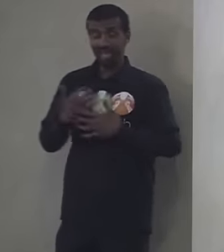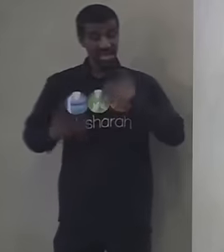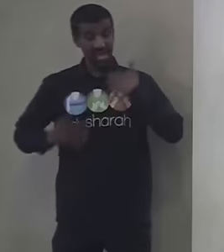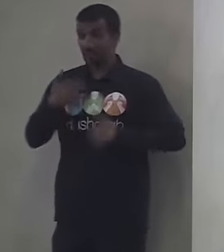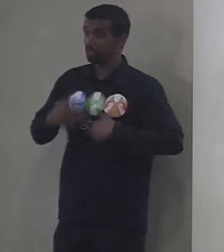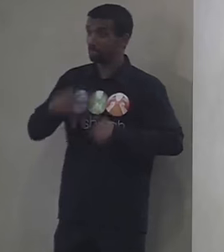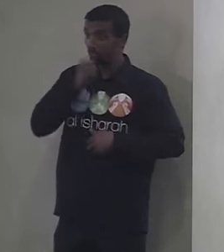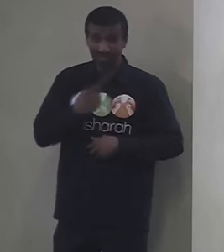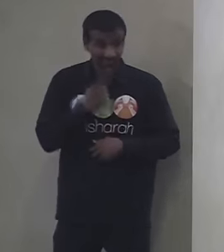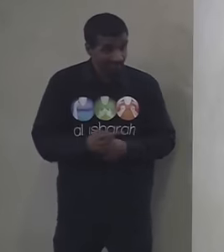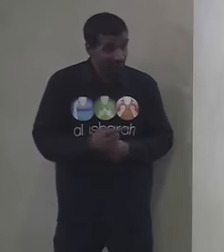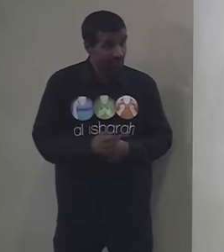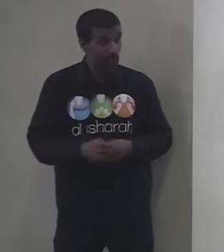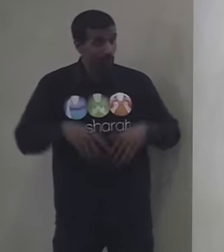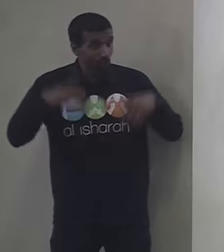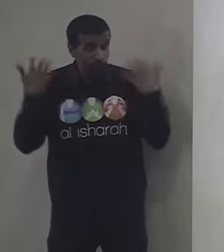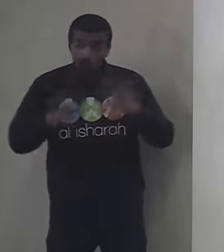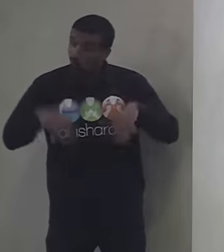this day. Wow,